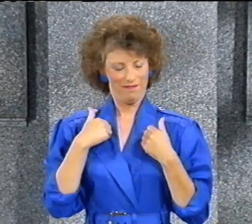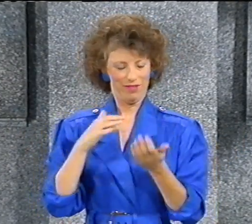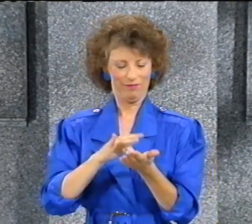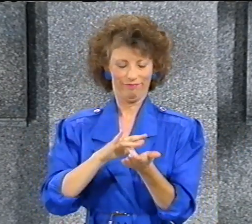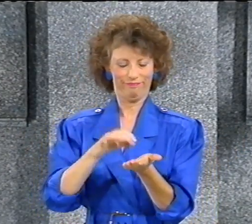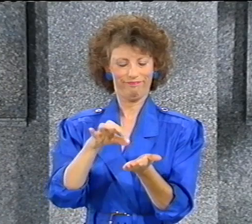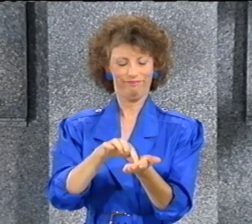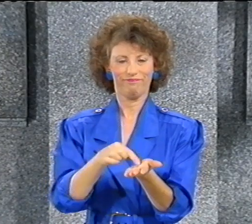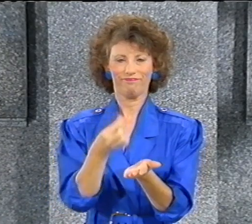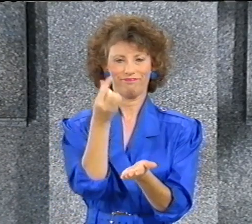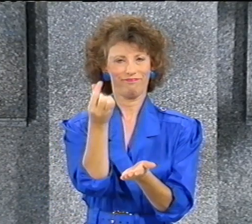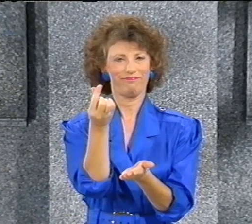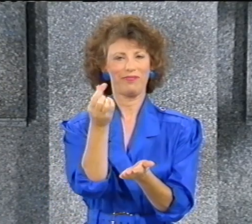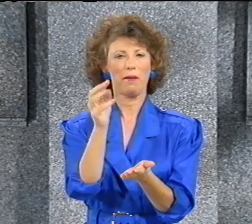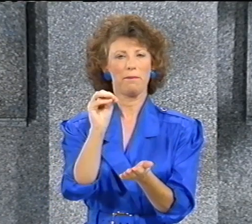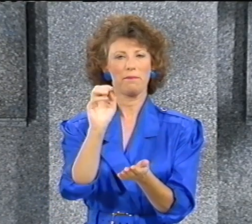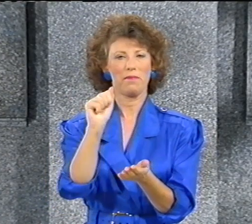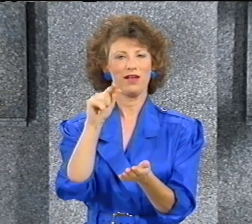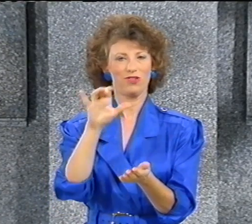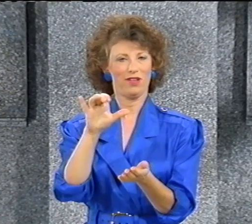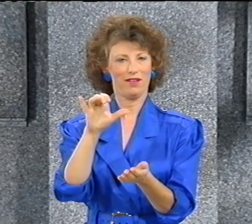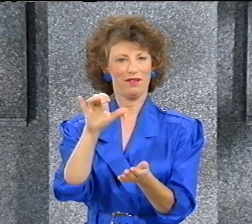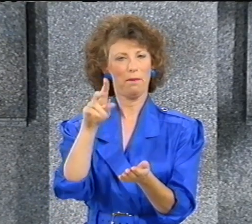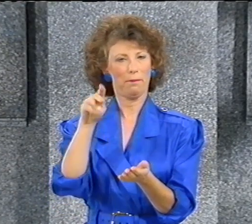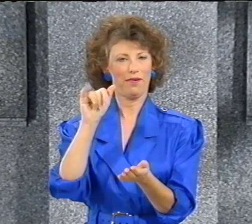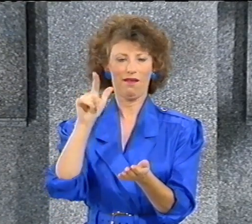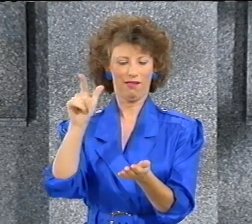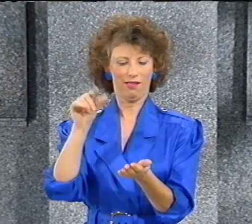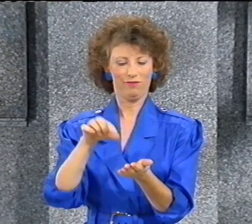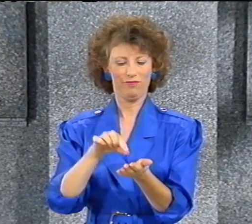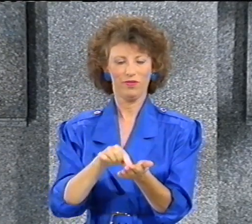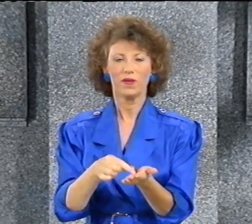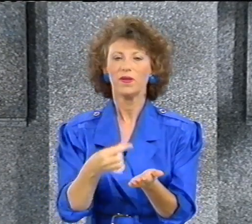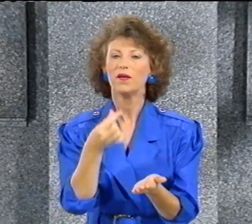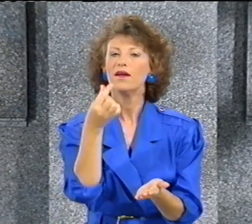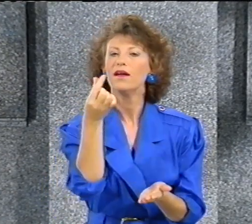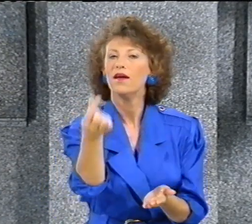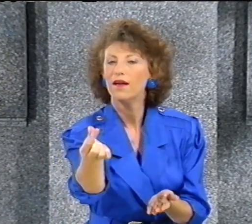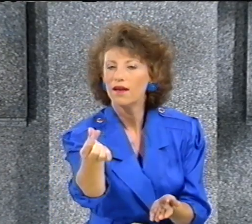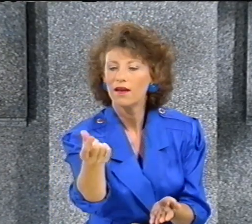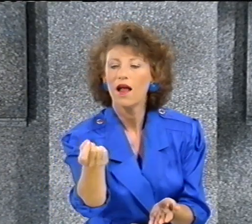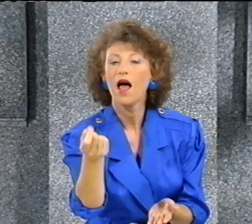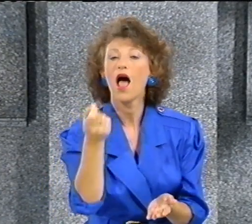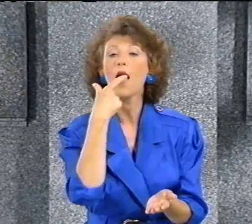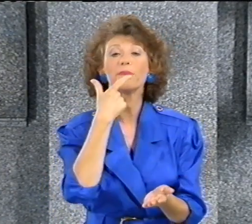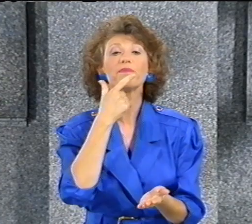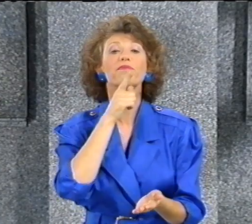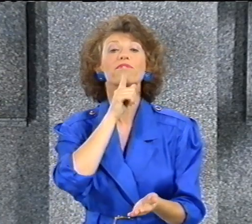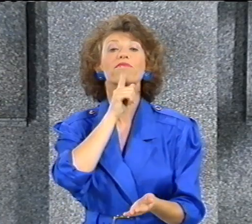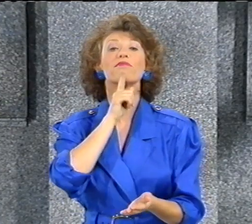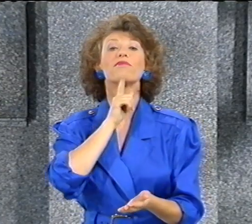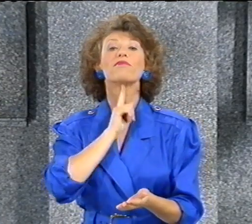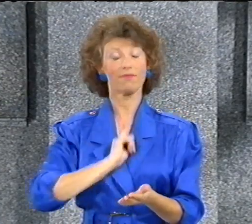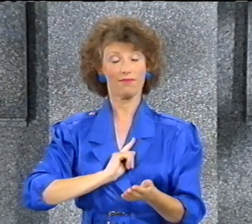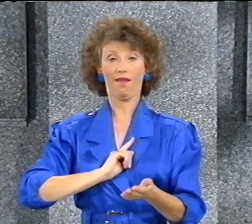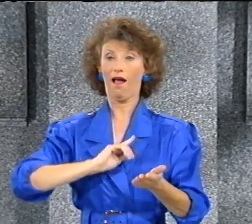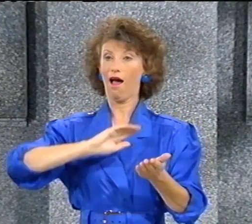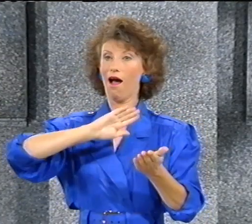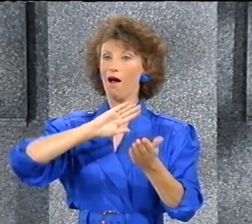The focus is on fingerspelling. I wish I had a magic pill to offer you, and upon swallowing it,